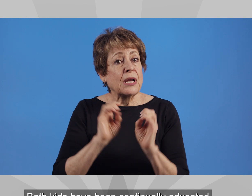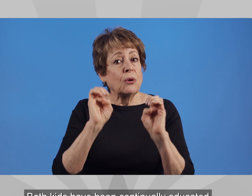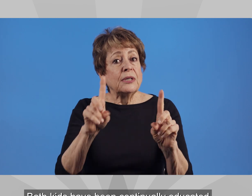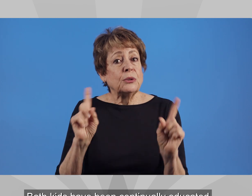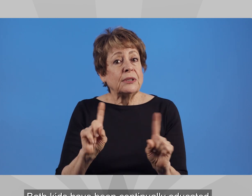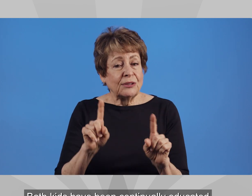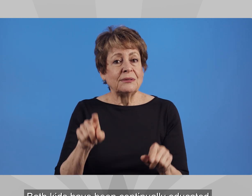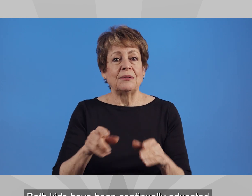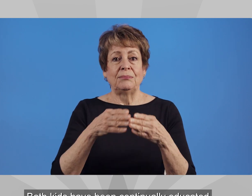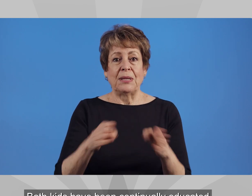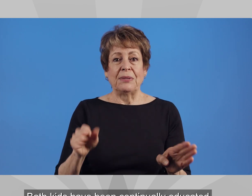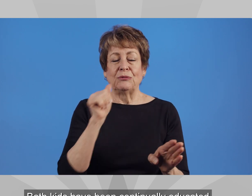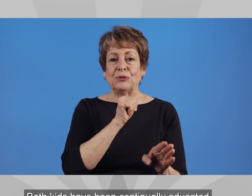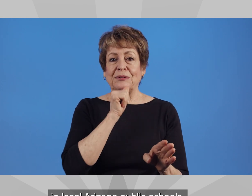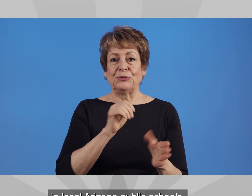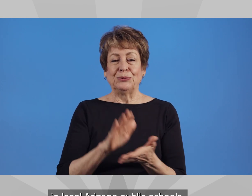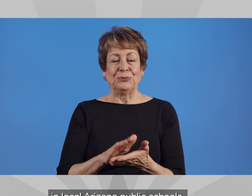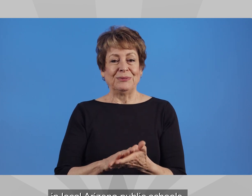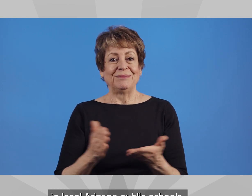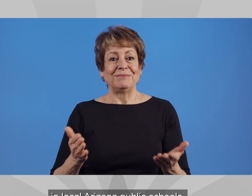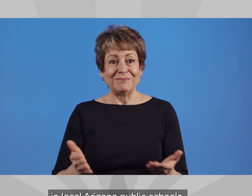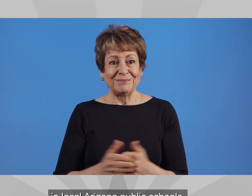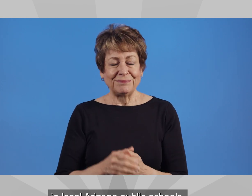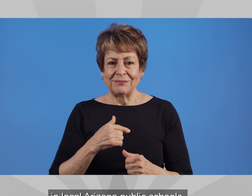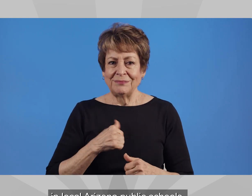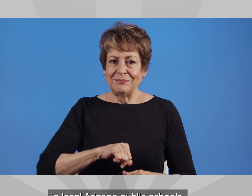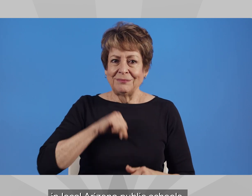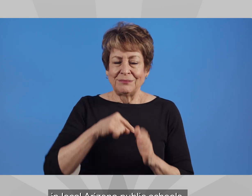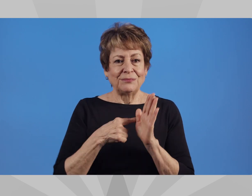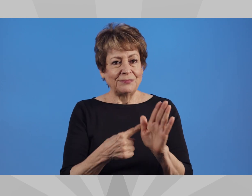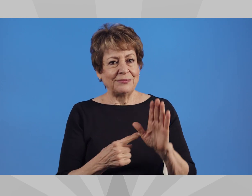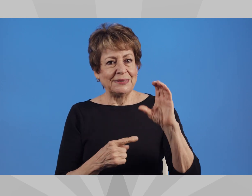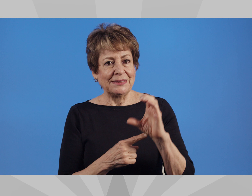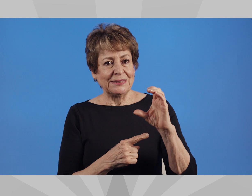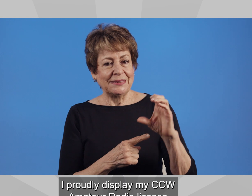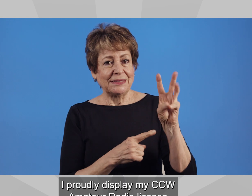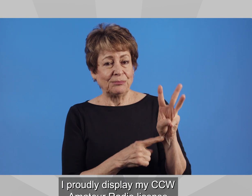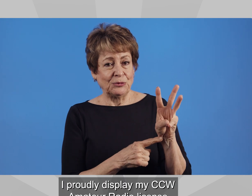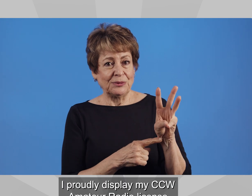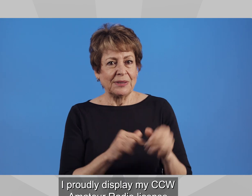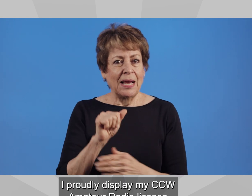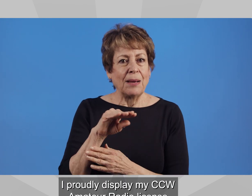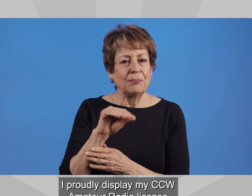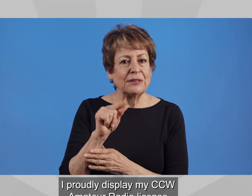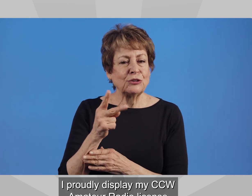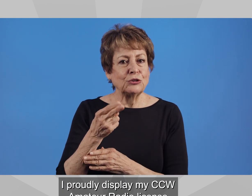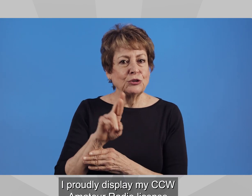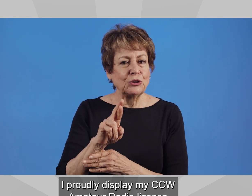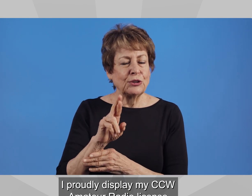Both kids have been continually educated in local Arizona public schools. I proudly display